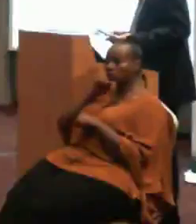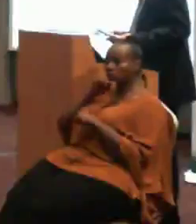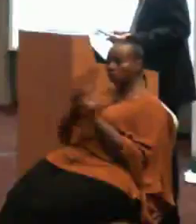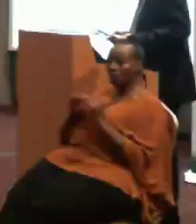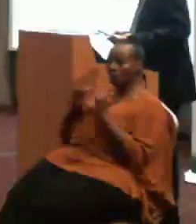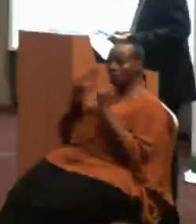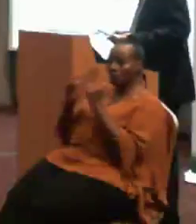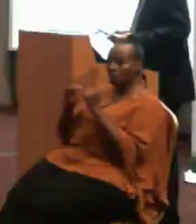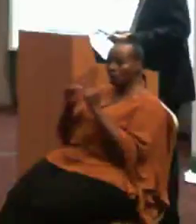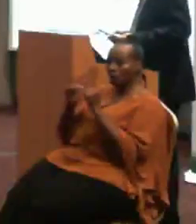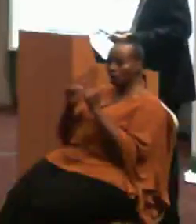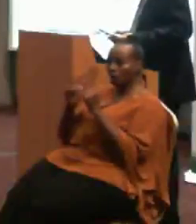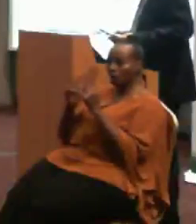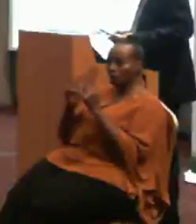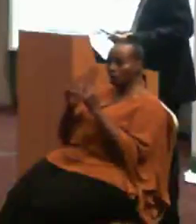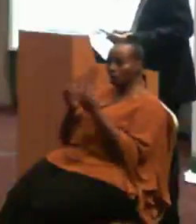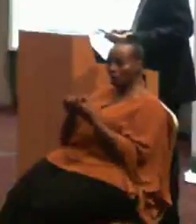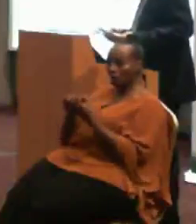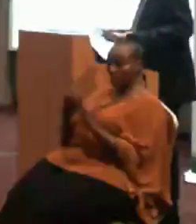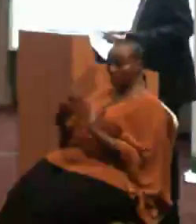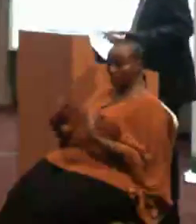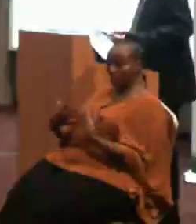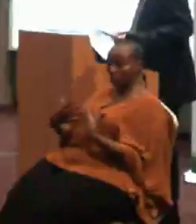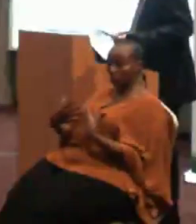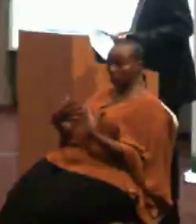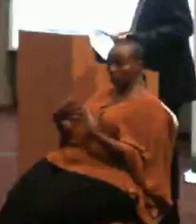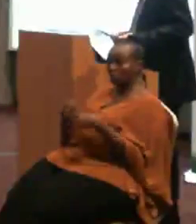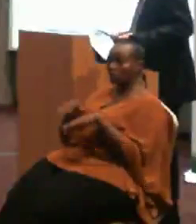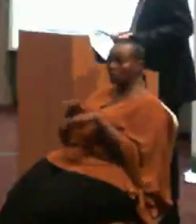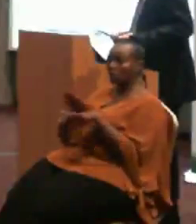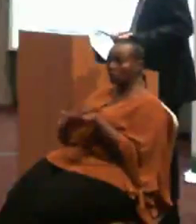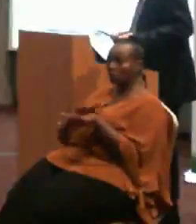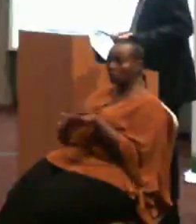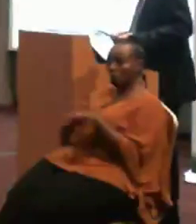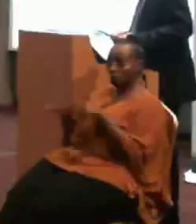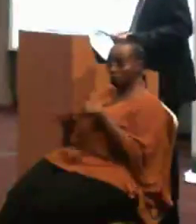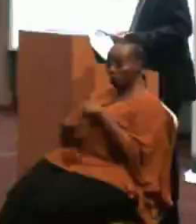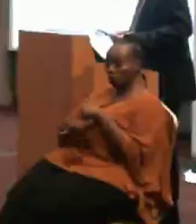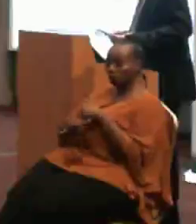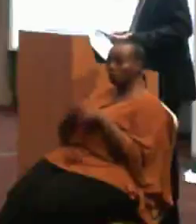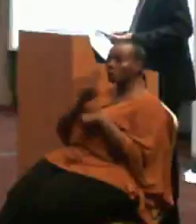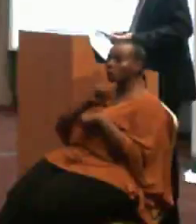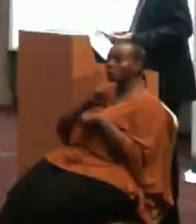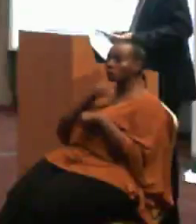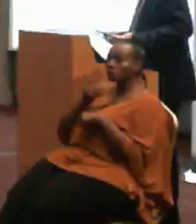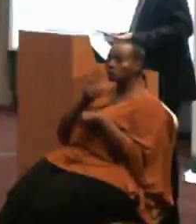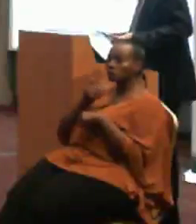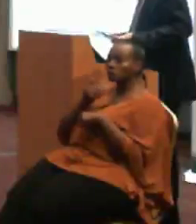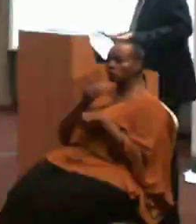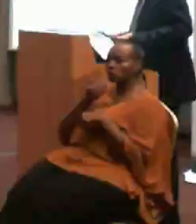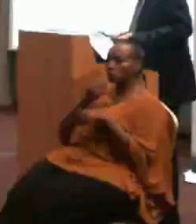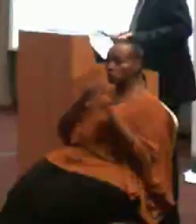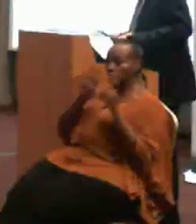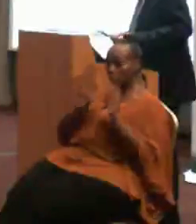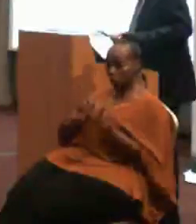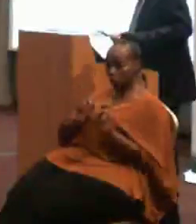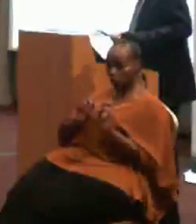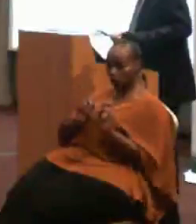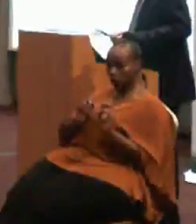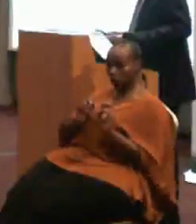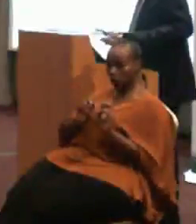cost elements also. For much of the water that is consumed by Eskom pays essentially a facility